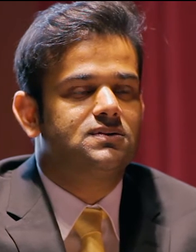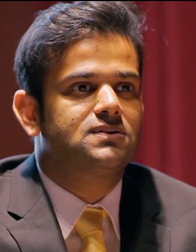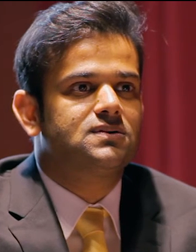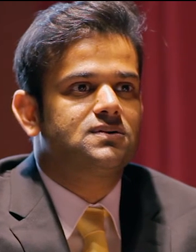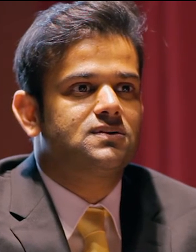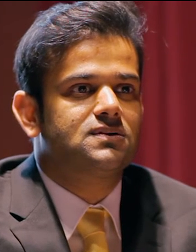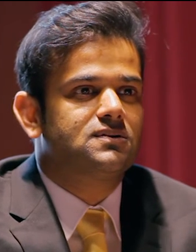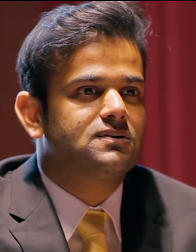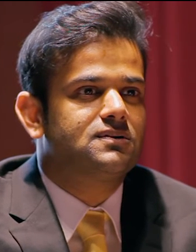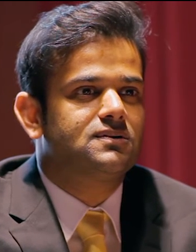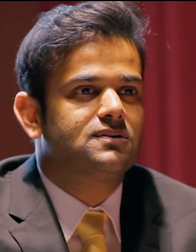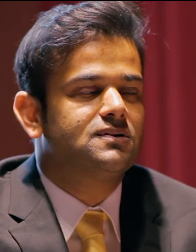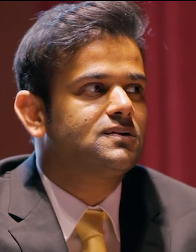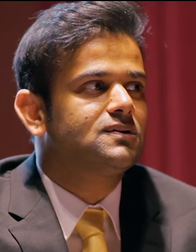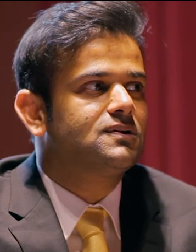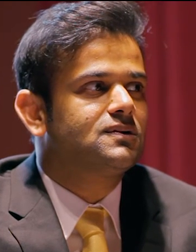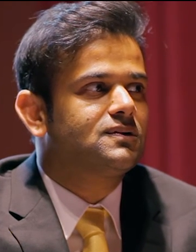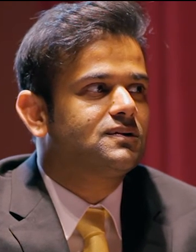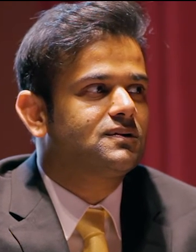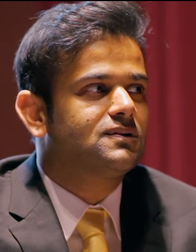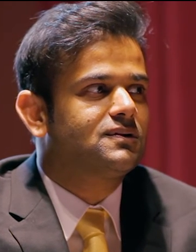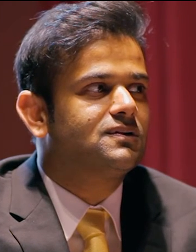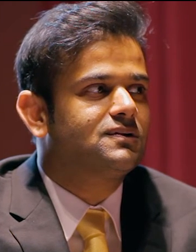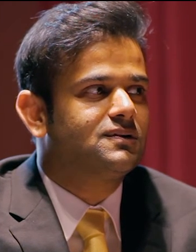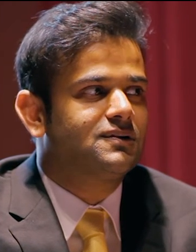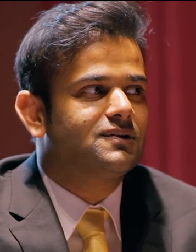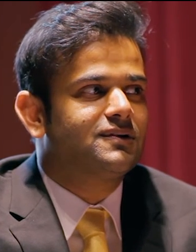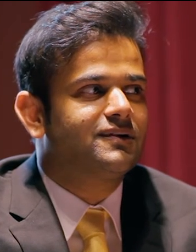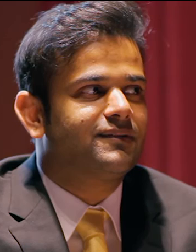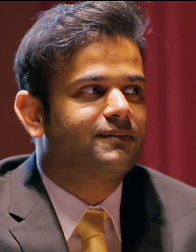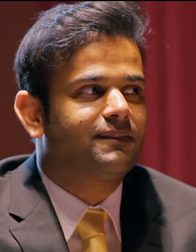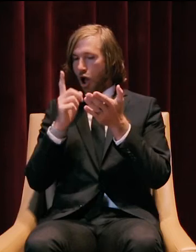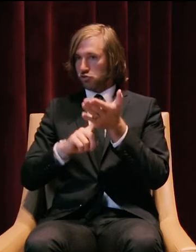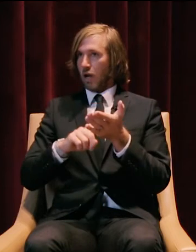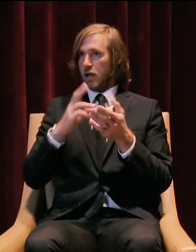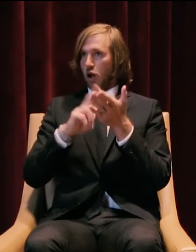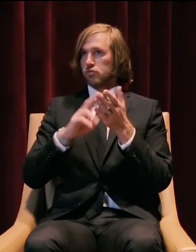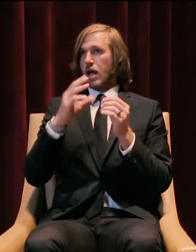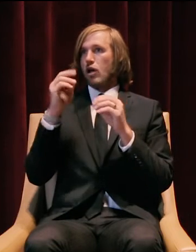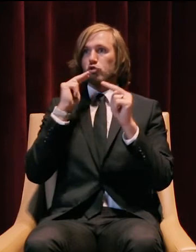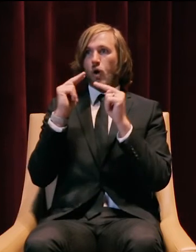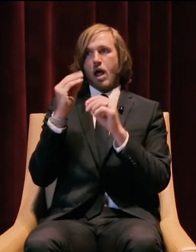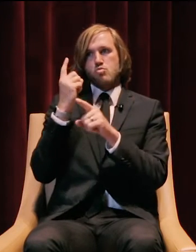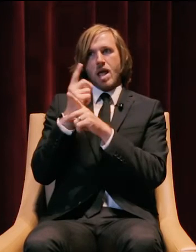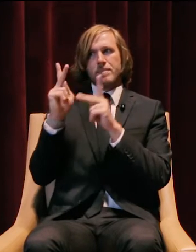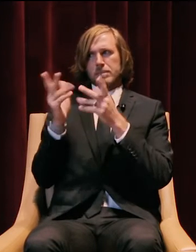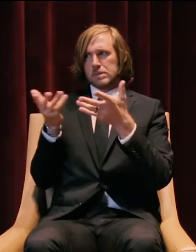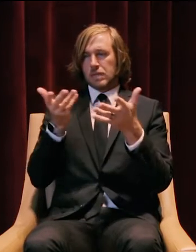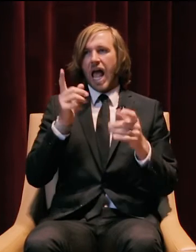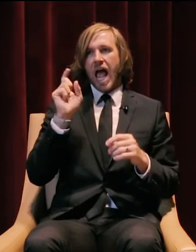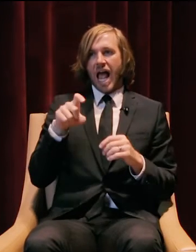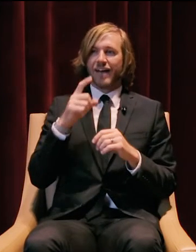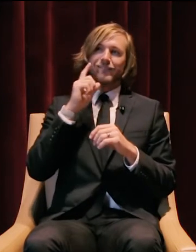them? Well, my background in the oil and gas business is contracts and negotiations and working with the right people